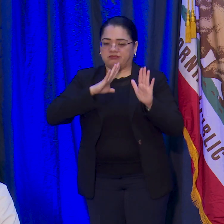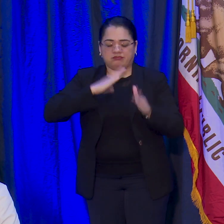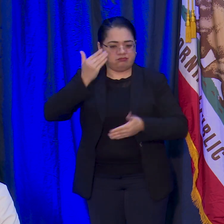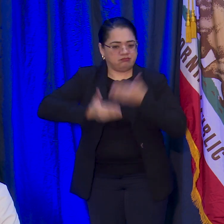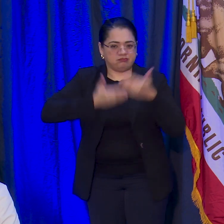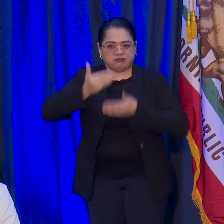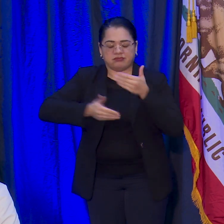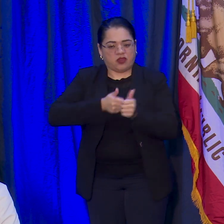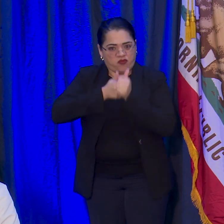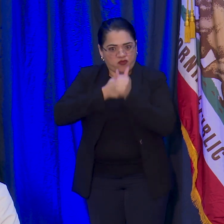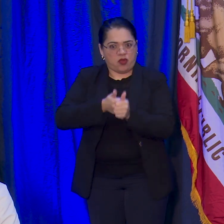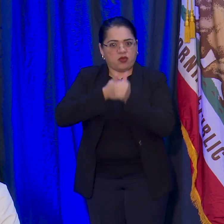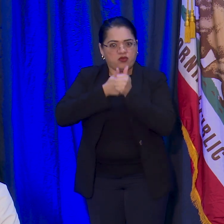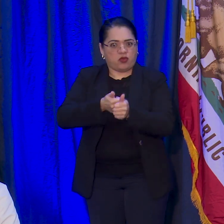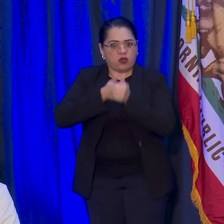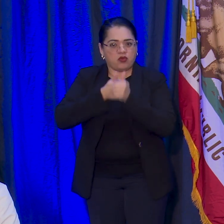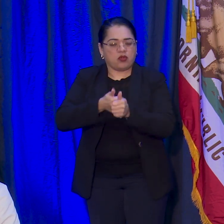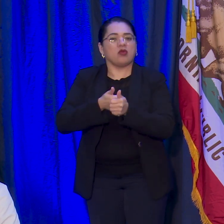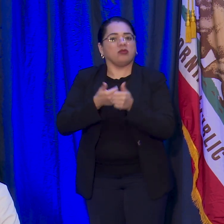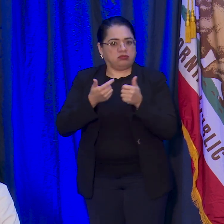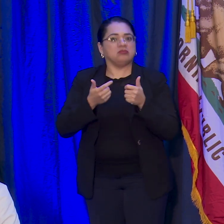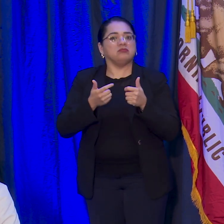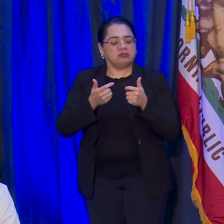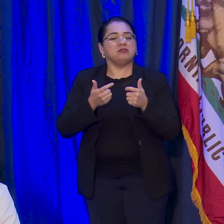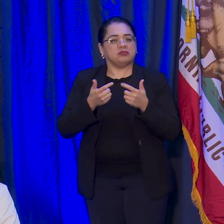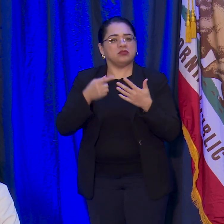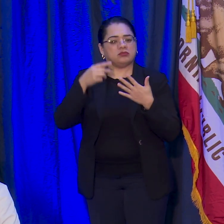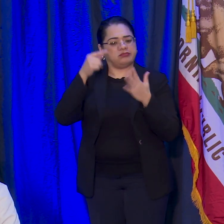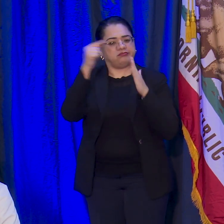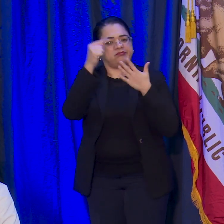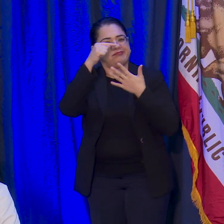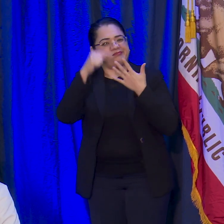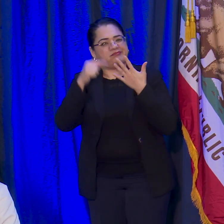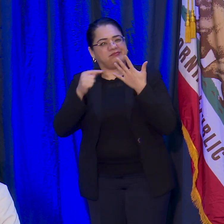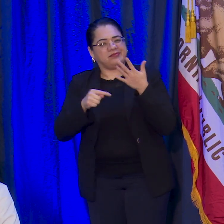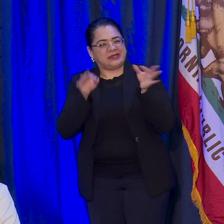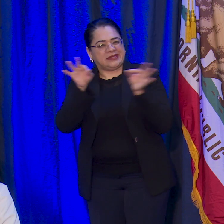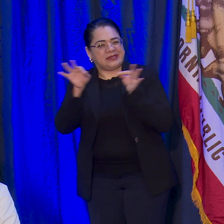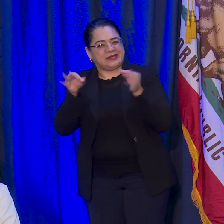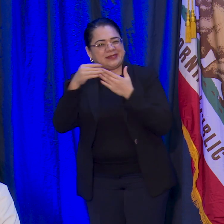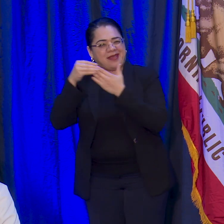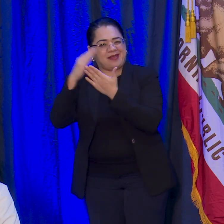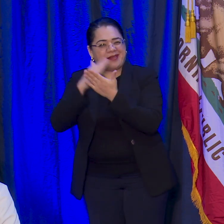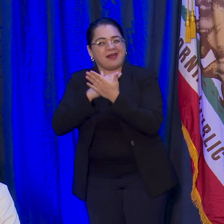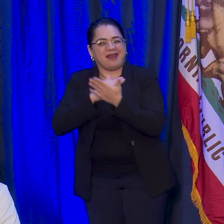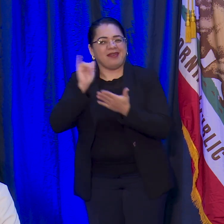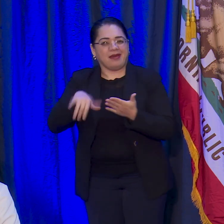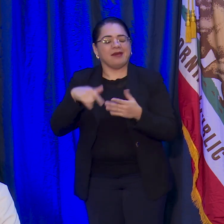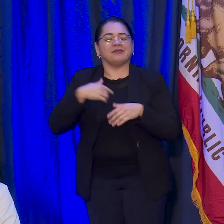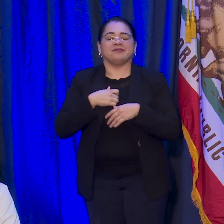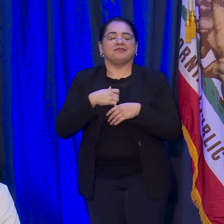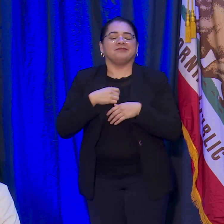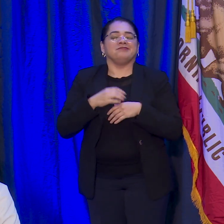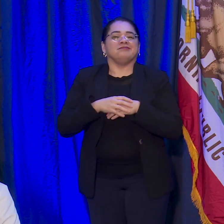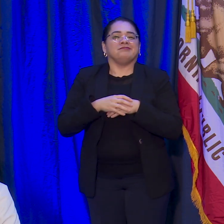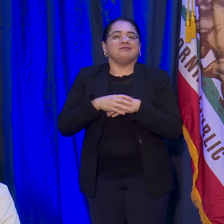to what we're expecting the community to do and not do. And I want to begin today by letting folks know